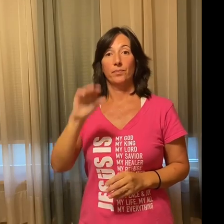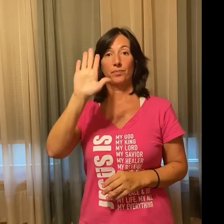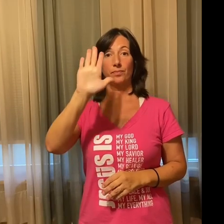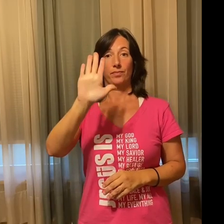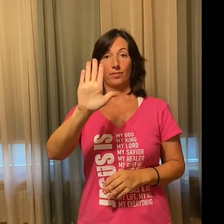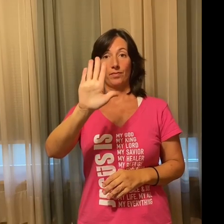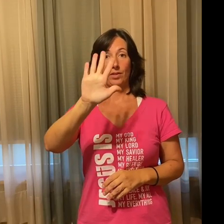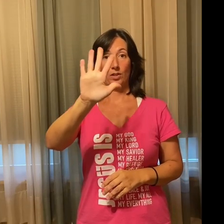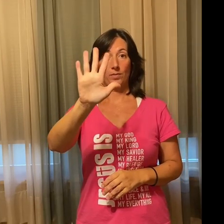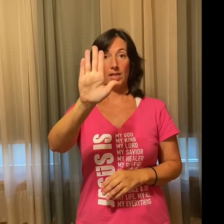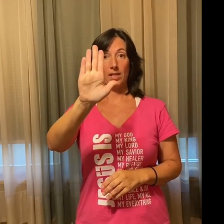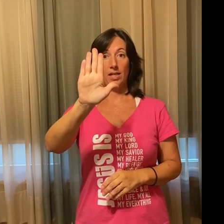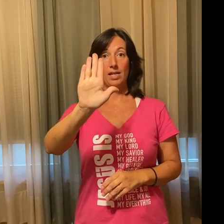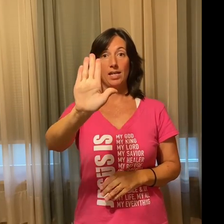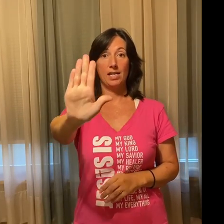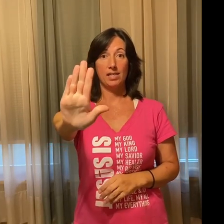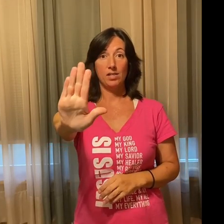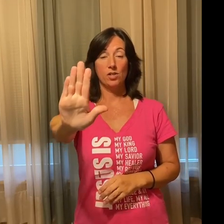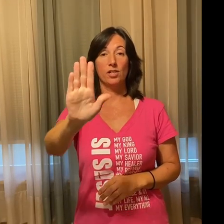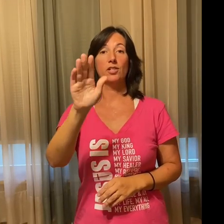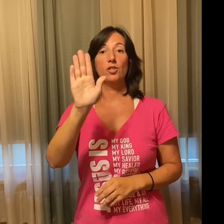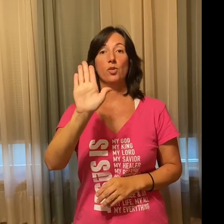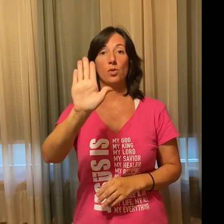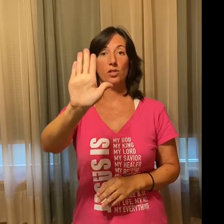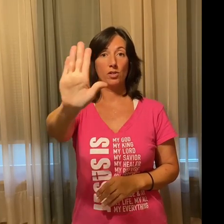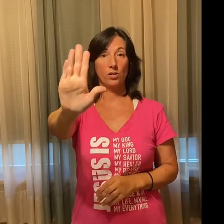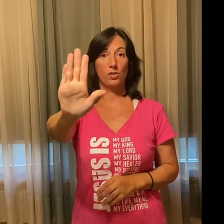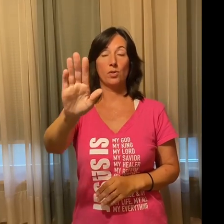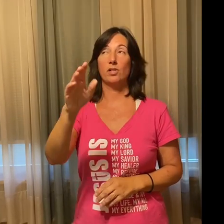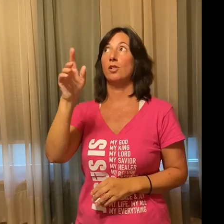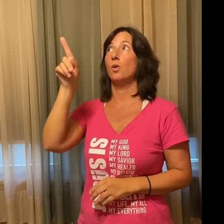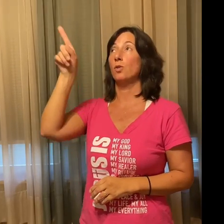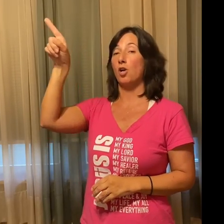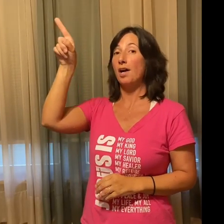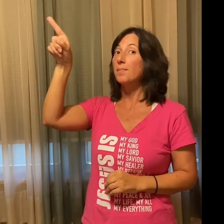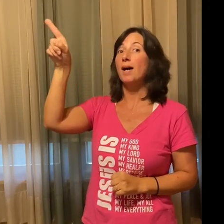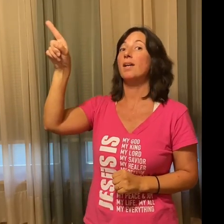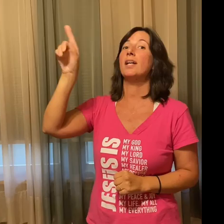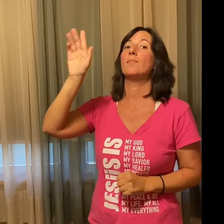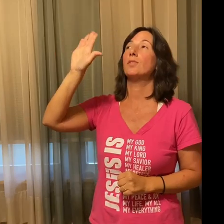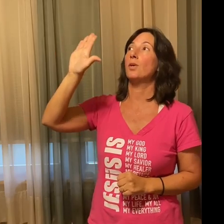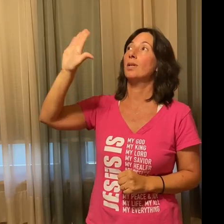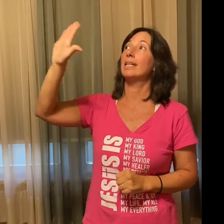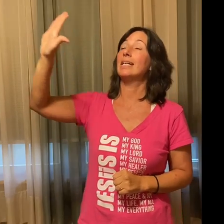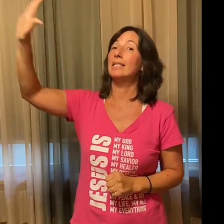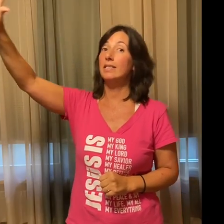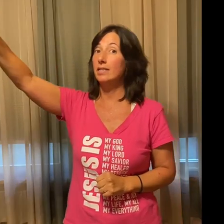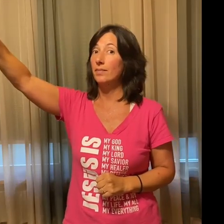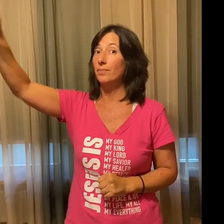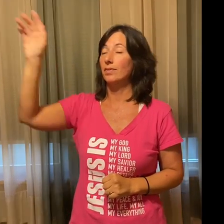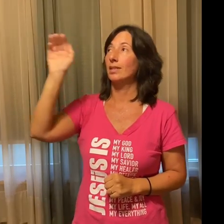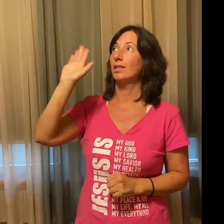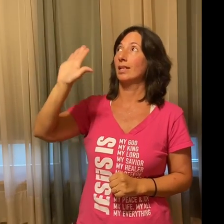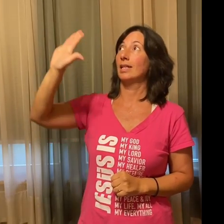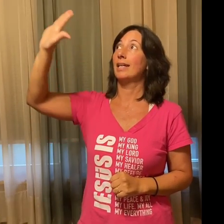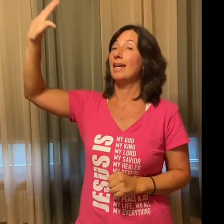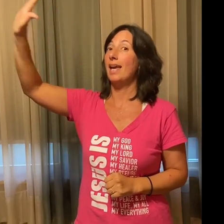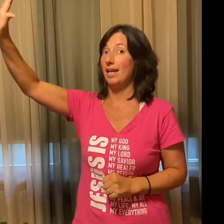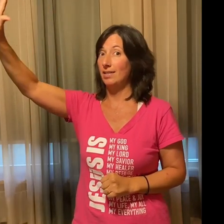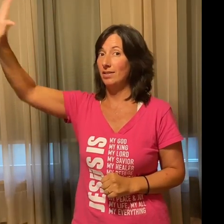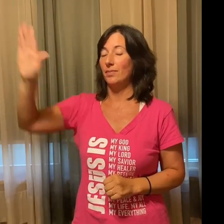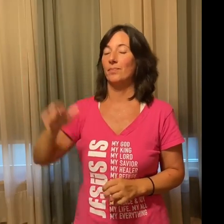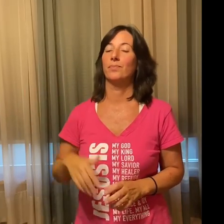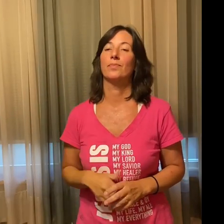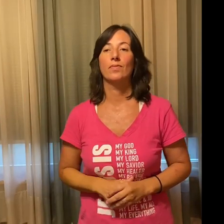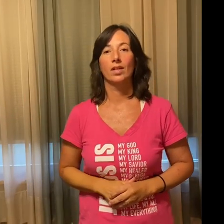His, gonna make his, this is yours, yours. So we're talking about him. So his